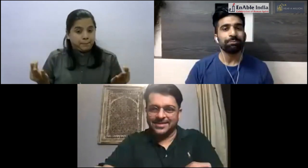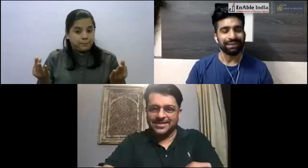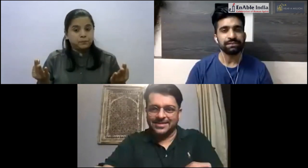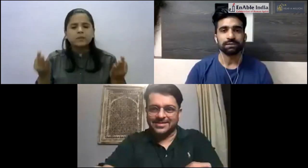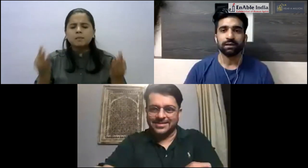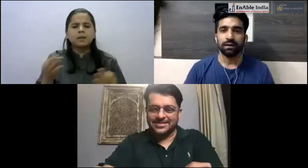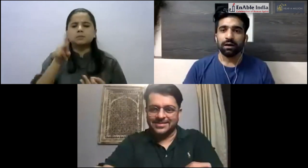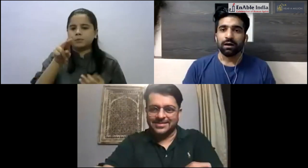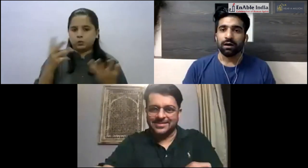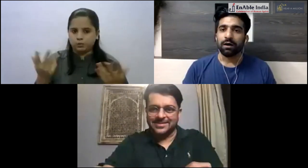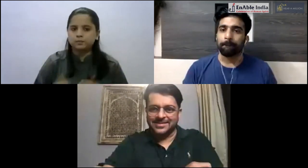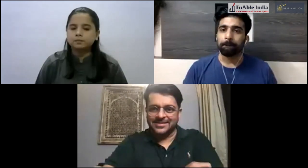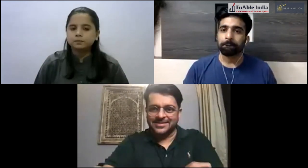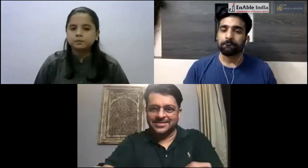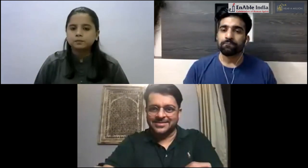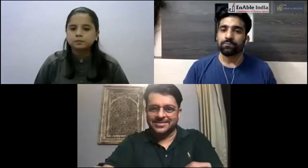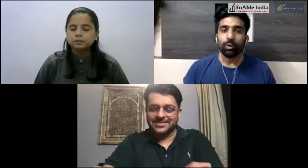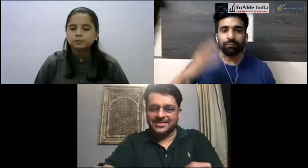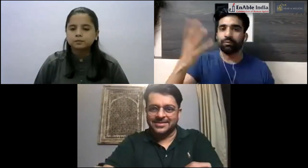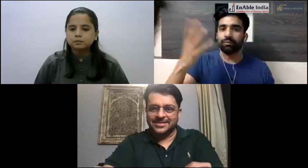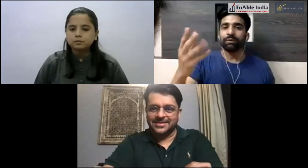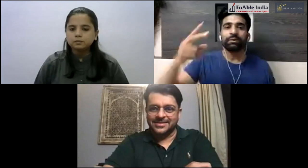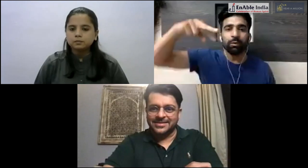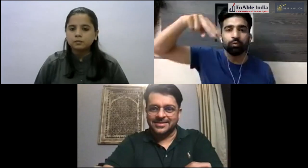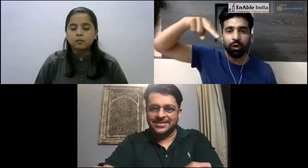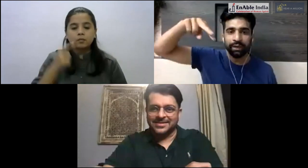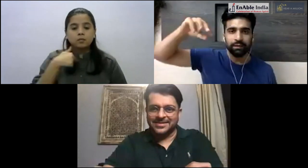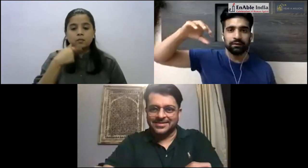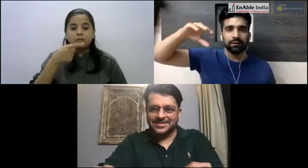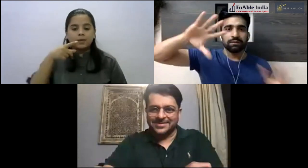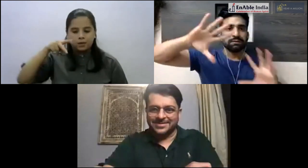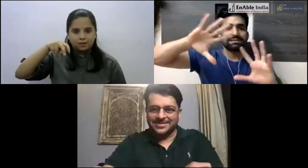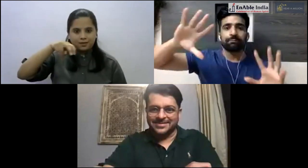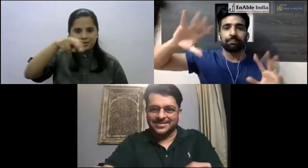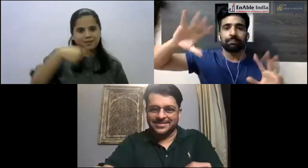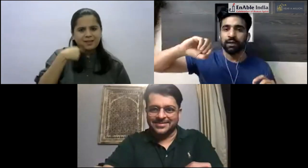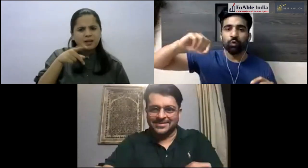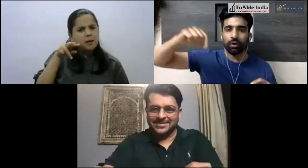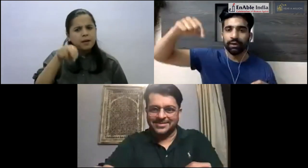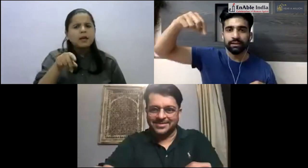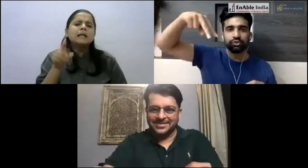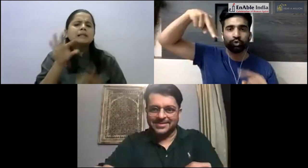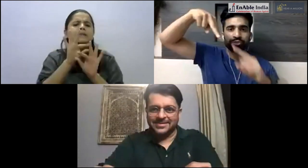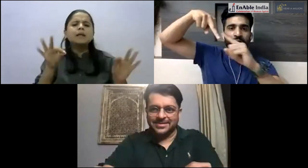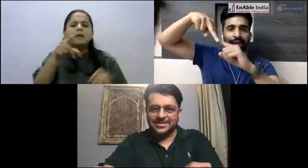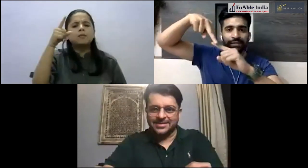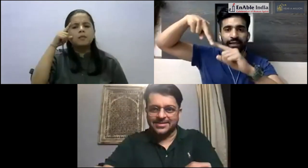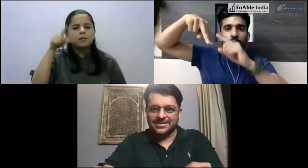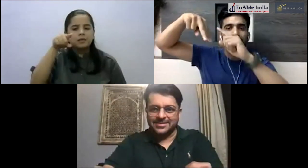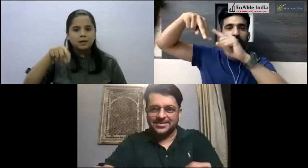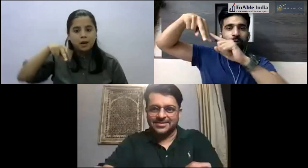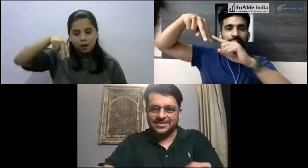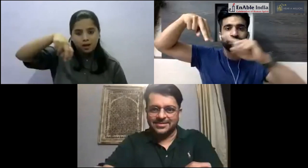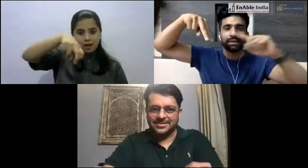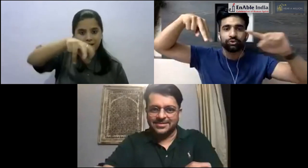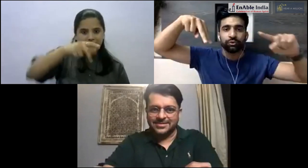Meditation means, uh, okay, when we talk about walking, the simple meaning of walking is using your legs and going